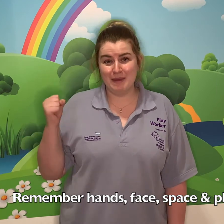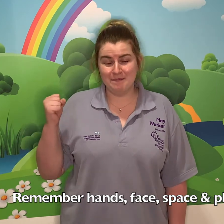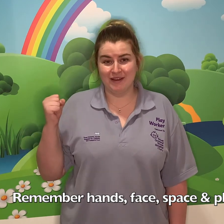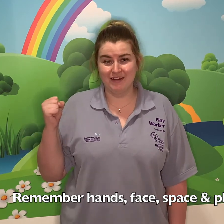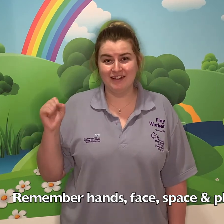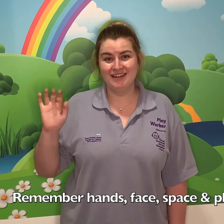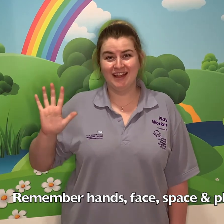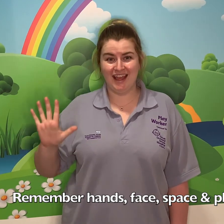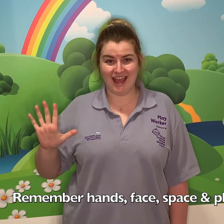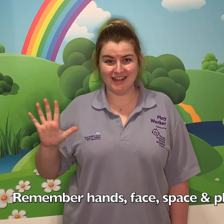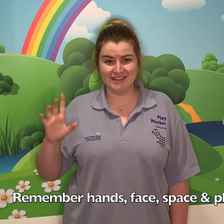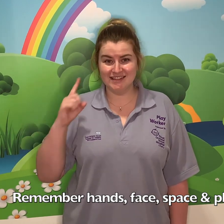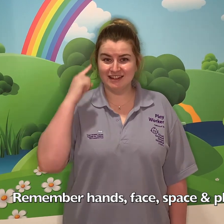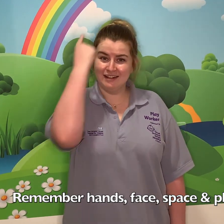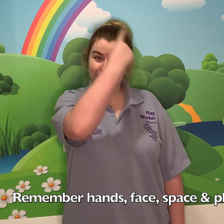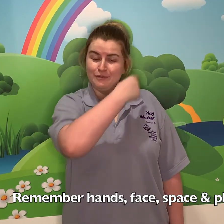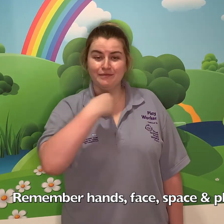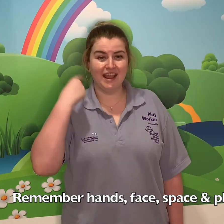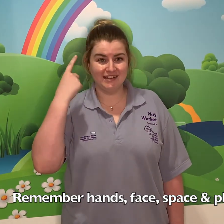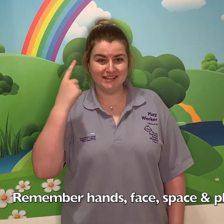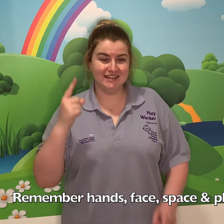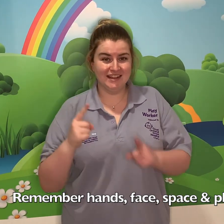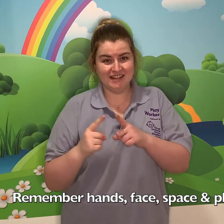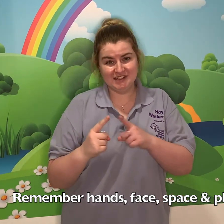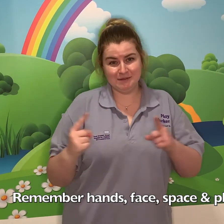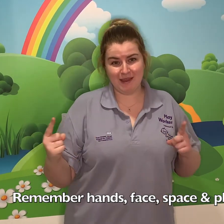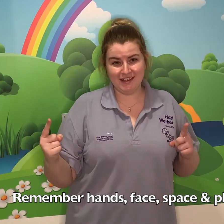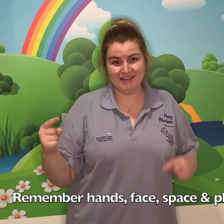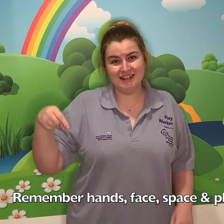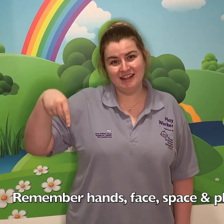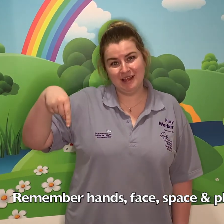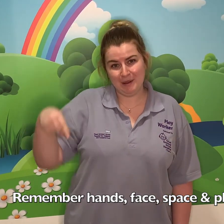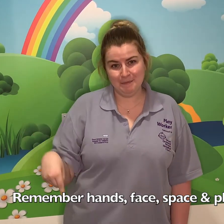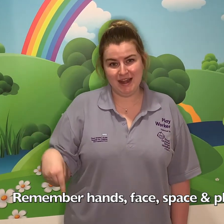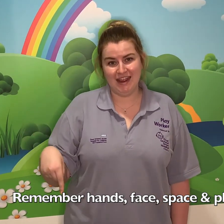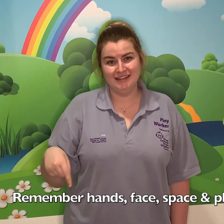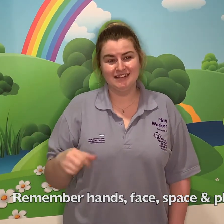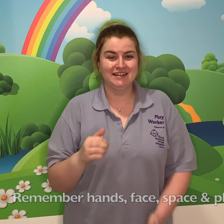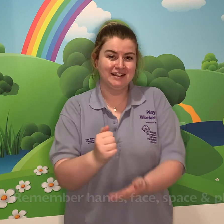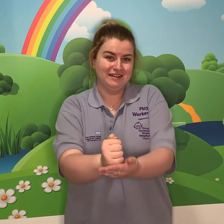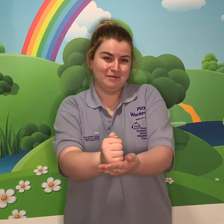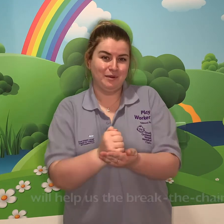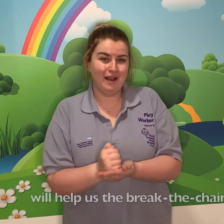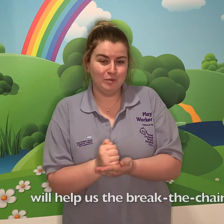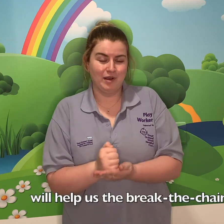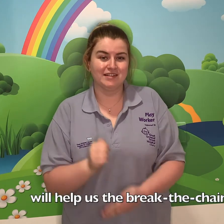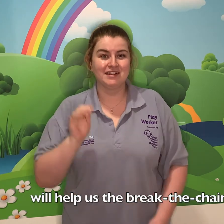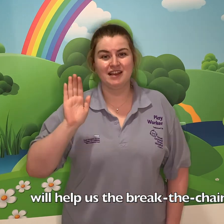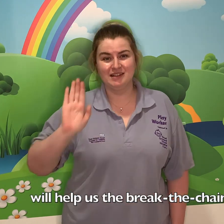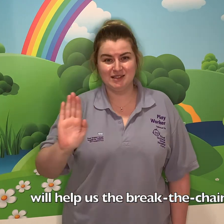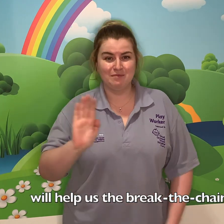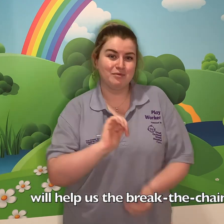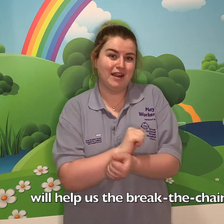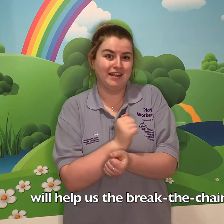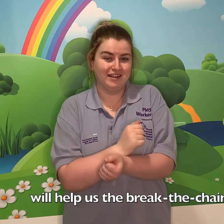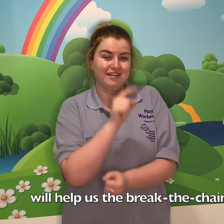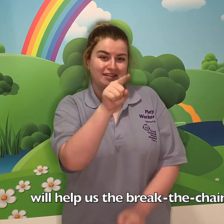Remember, hands, face, space, and place will help us to break the